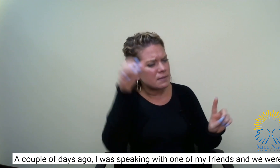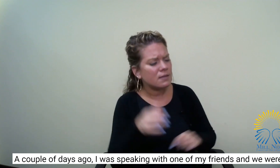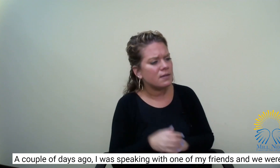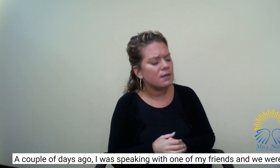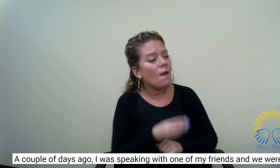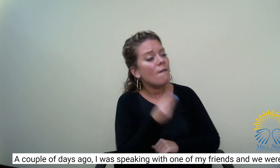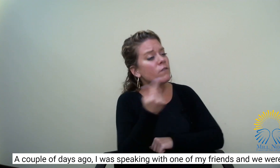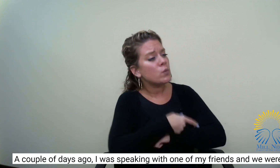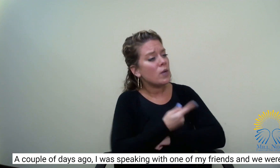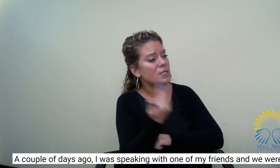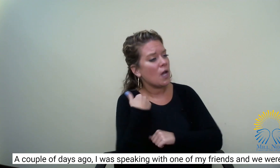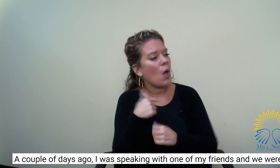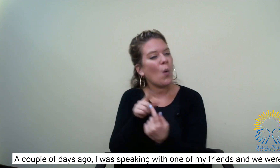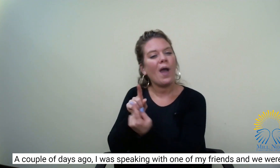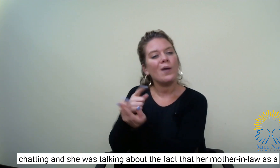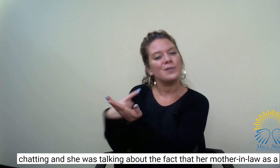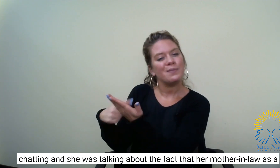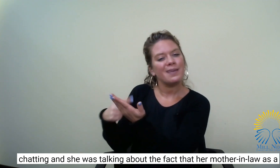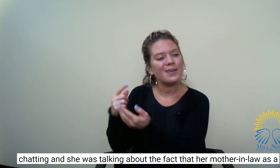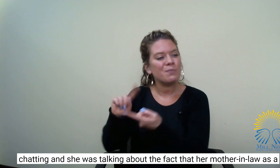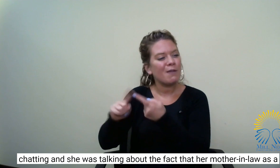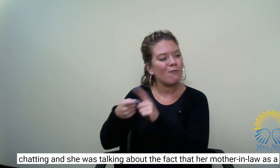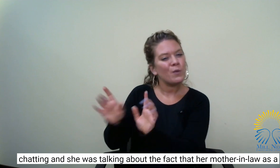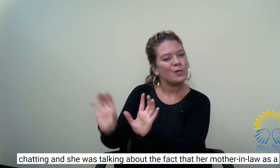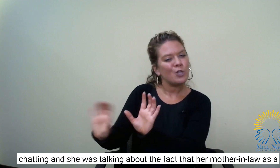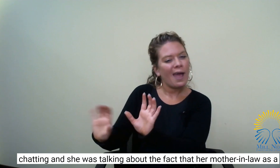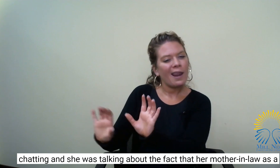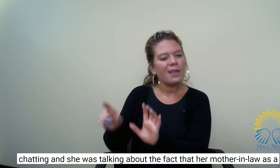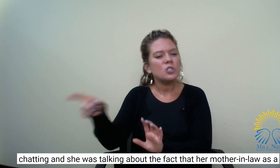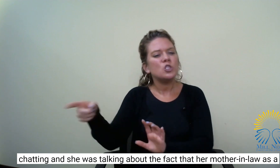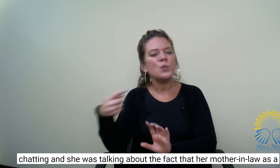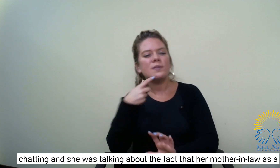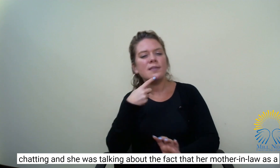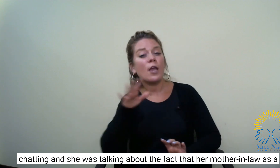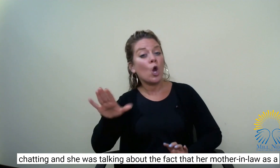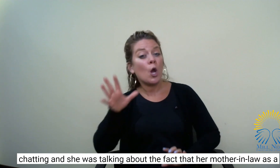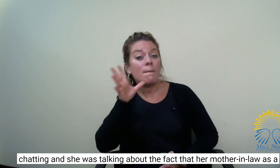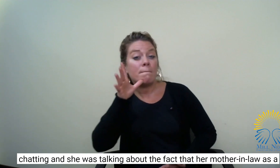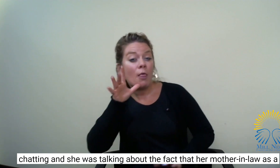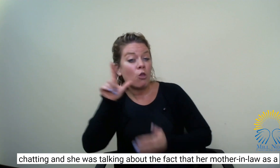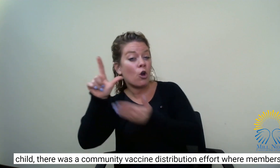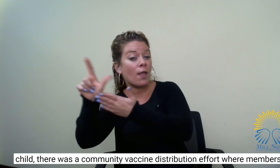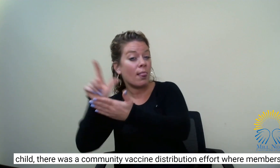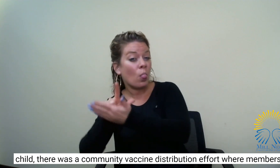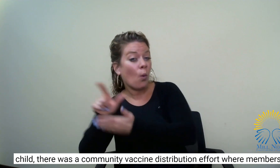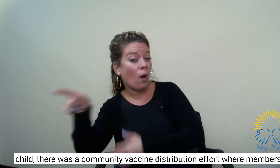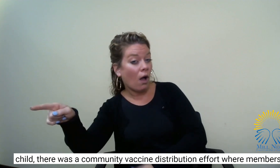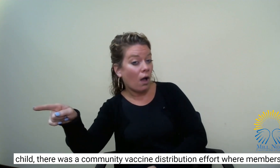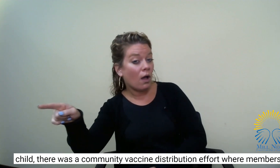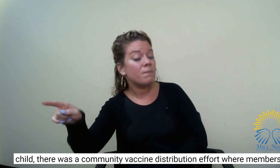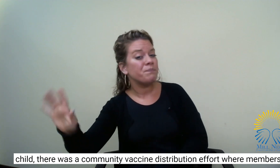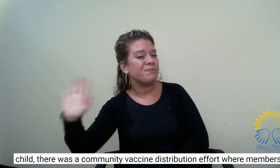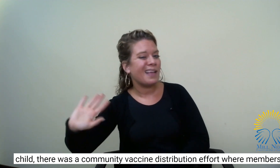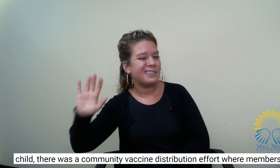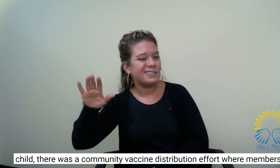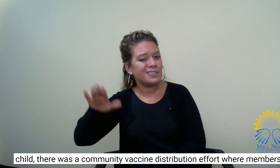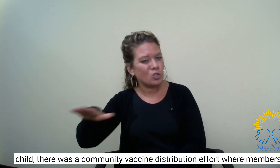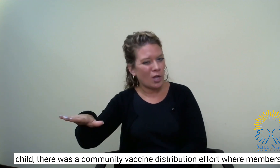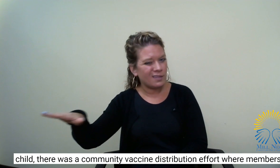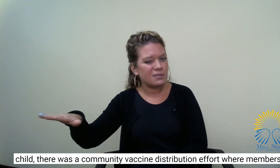speaking with one of my friends, and we were chatting, and she was talking about the fact that her mother-in-law, as a child, there was a community vaccine distribution